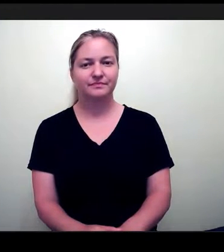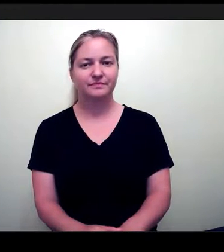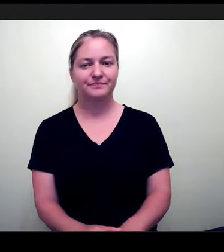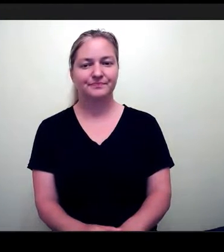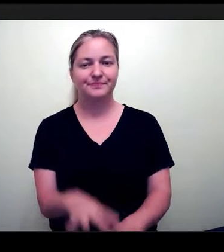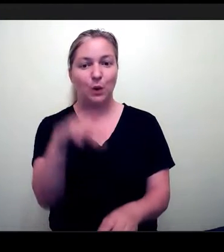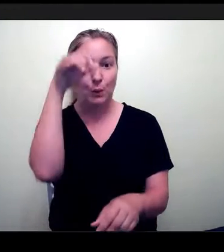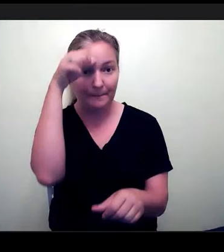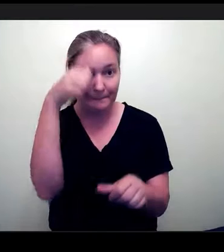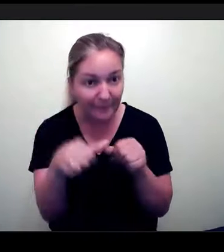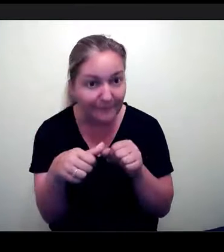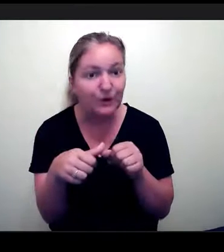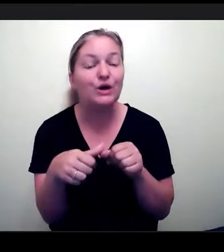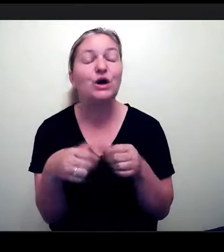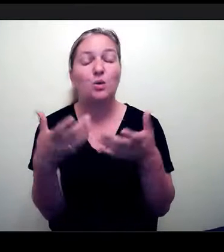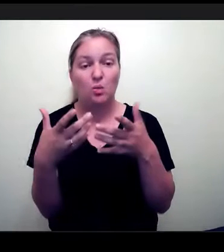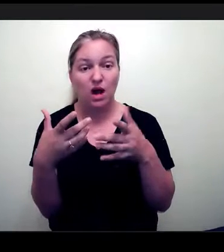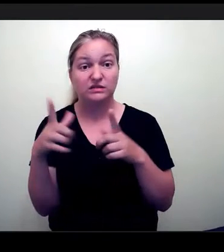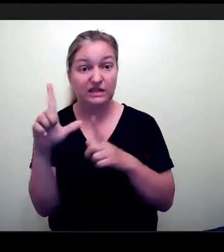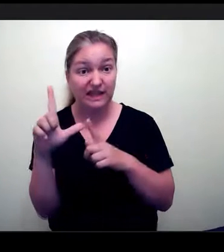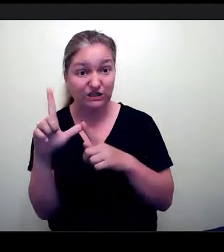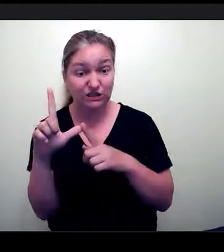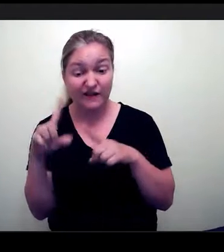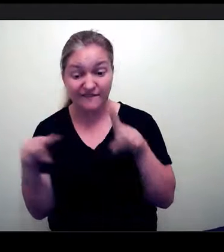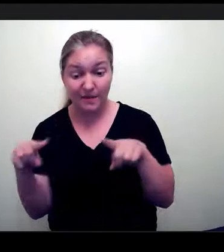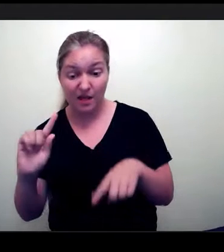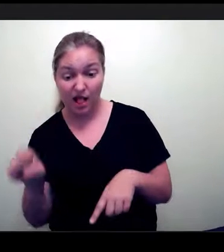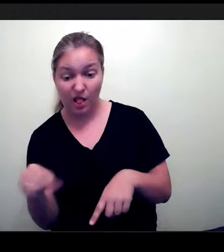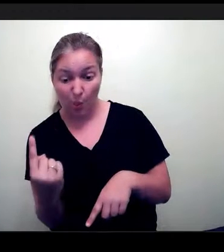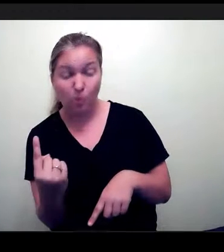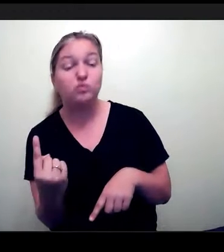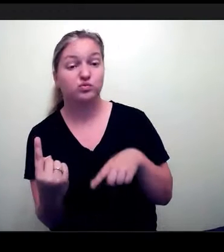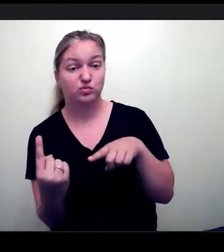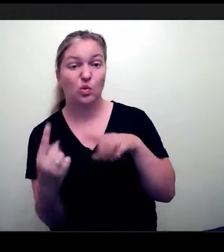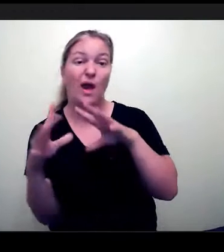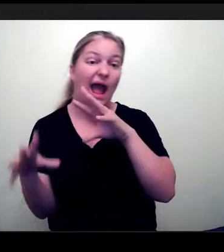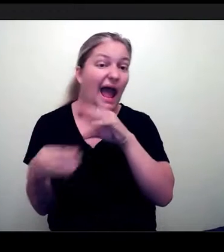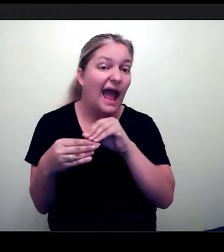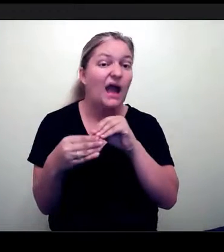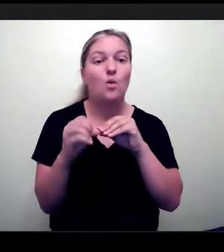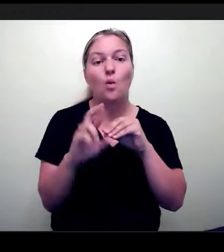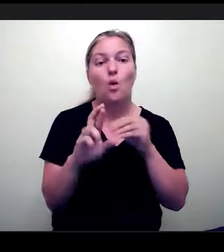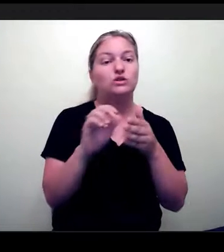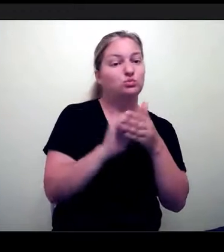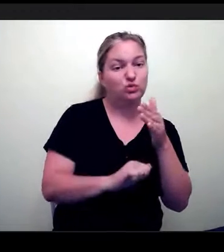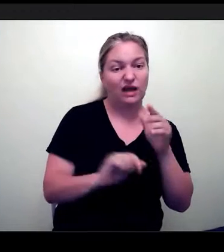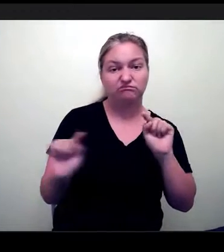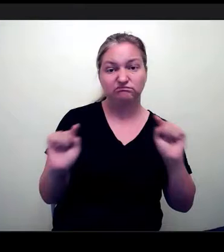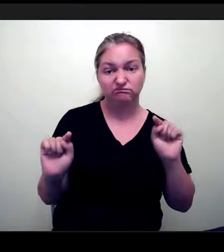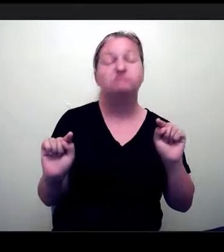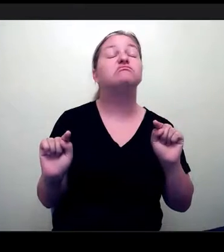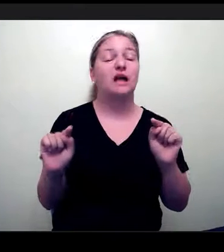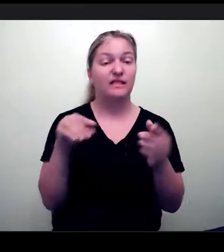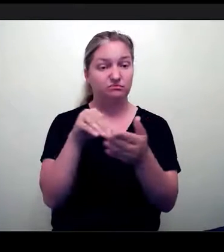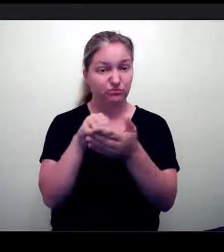Remember, we're isolating the variable, adding and subtracting on both sides, and then putting our answer.